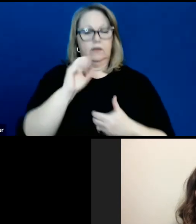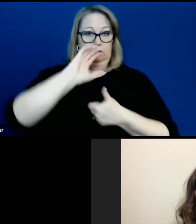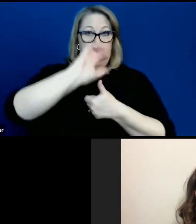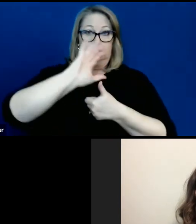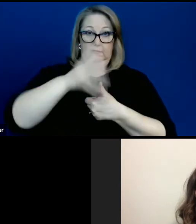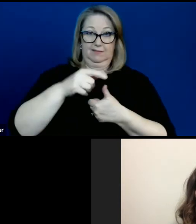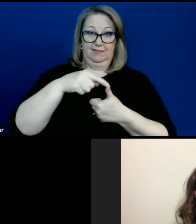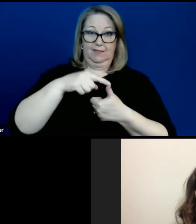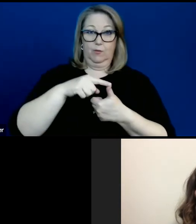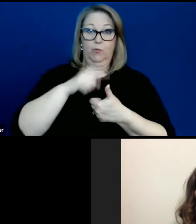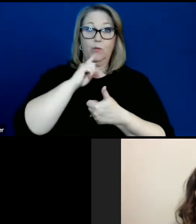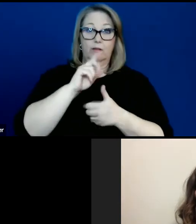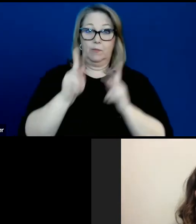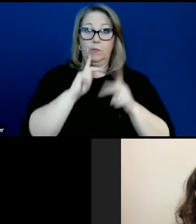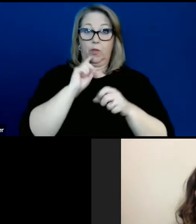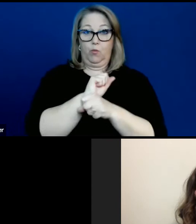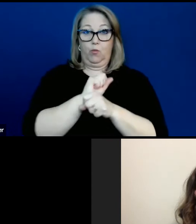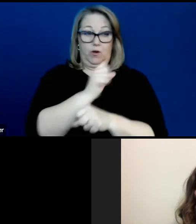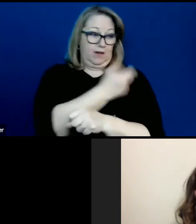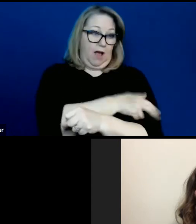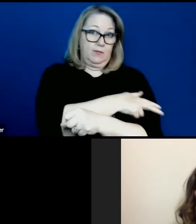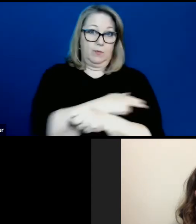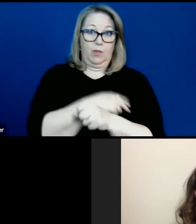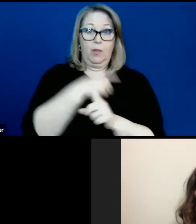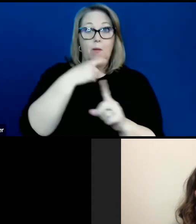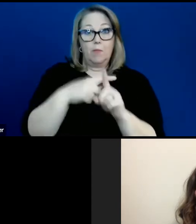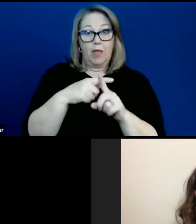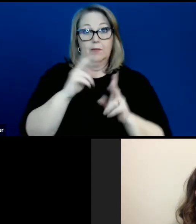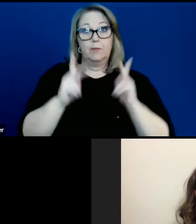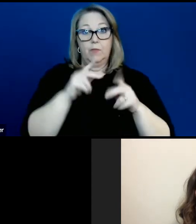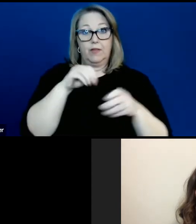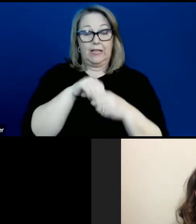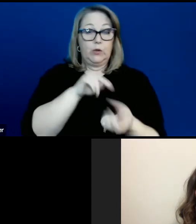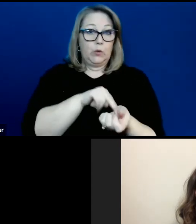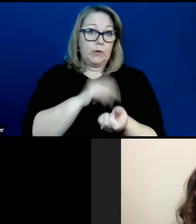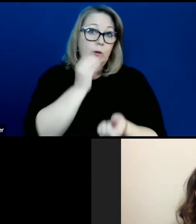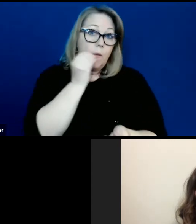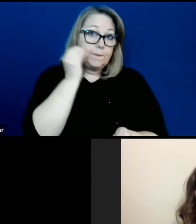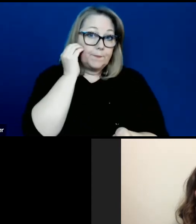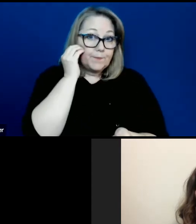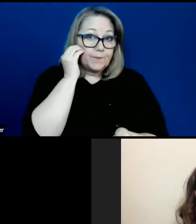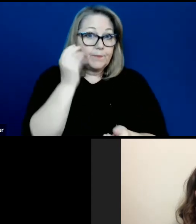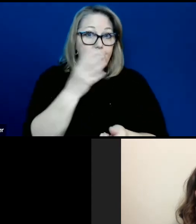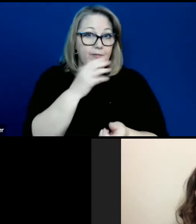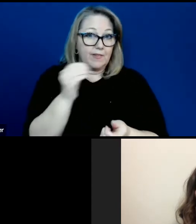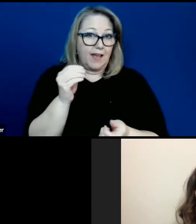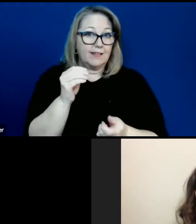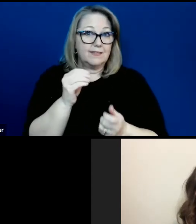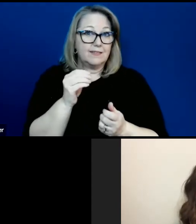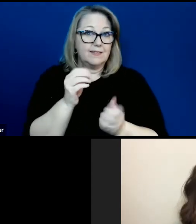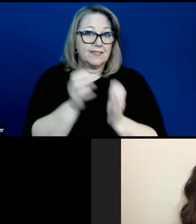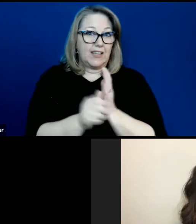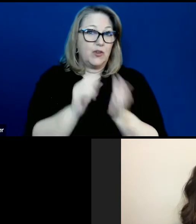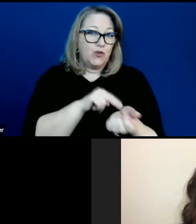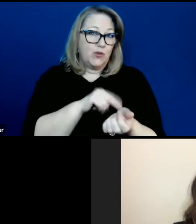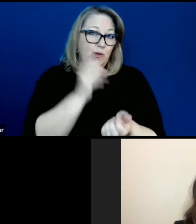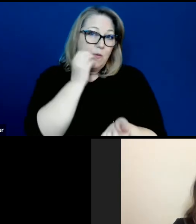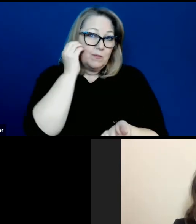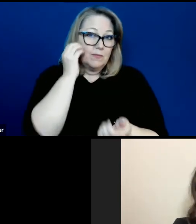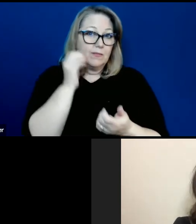frontline healthcare workers and those that are confined to nursing home facilities and skilled nursing facilities. But Shannon, go ahead.